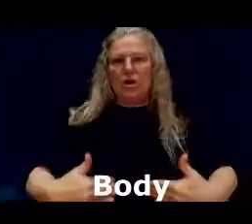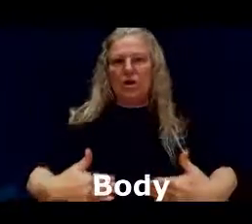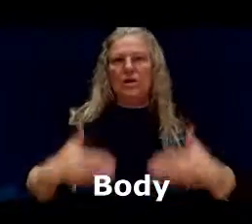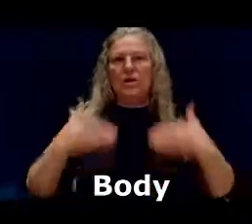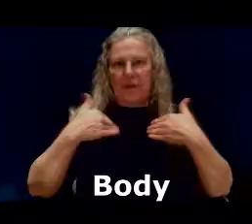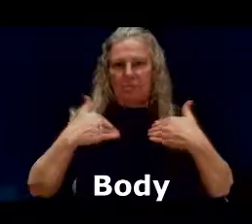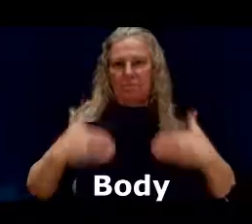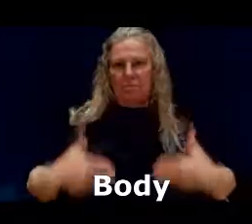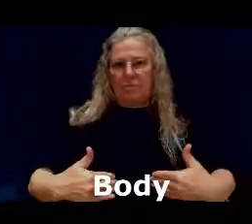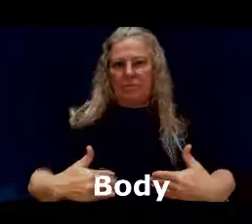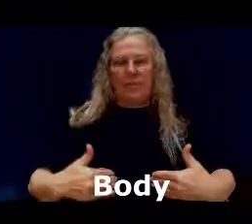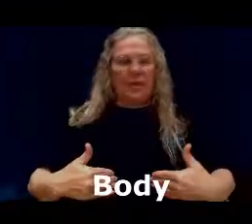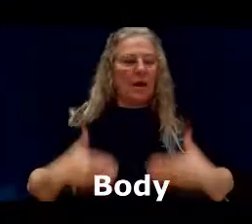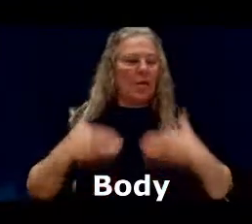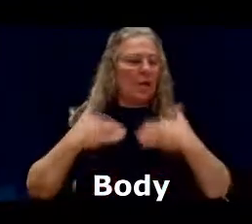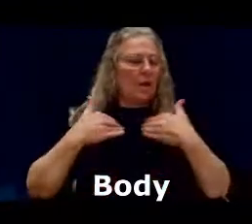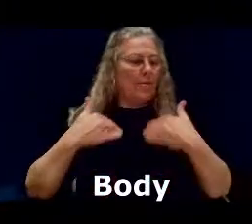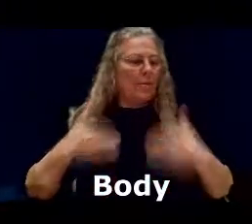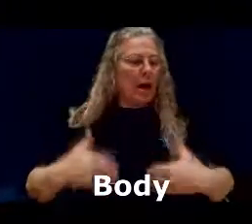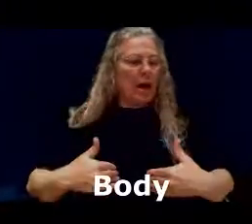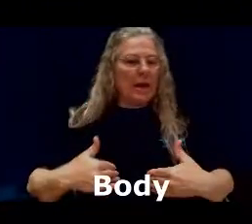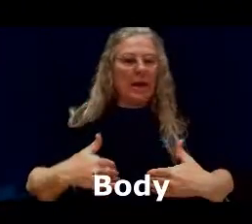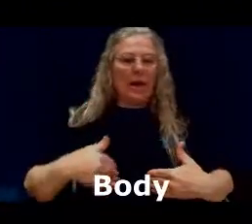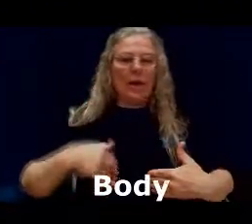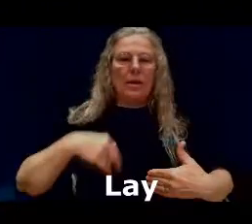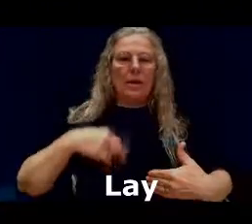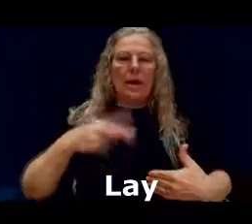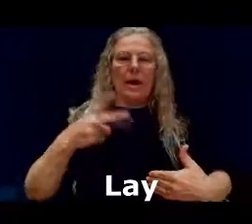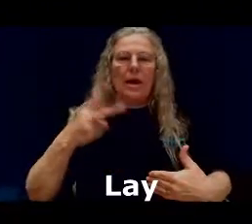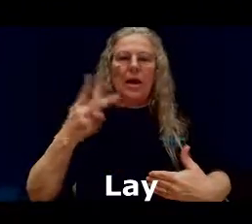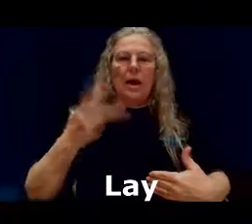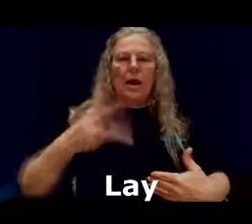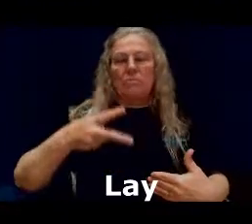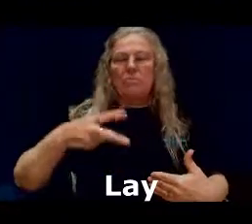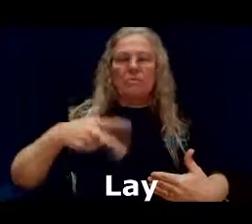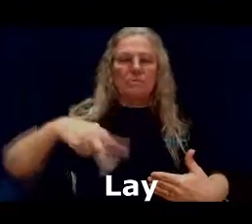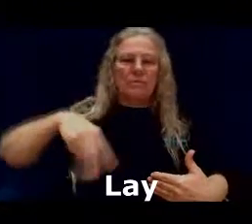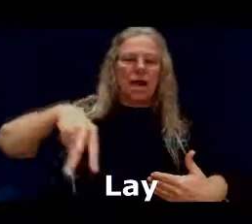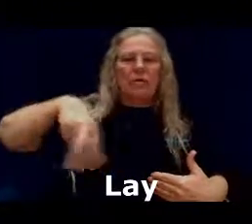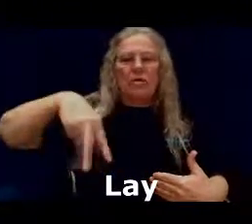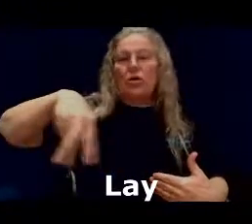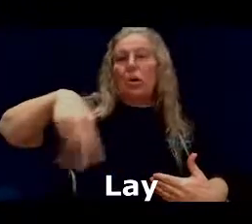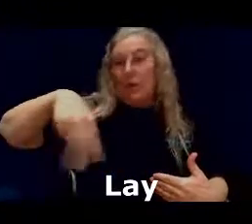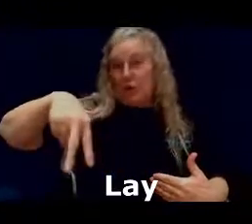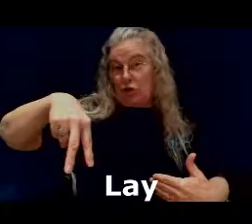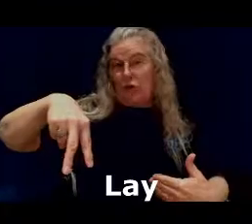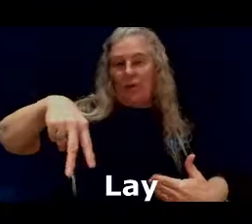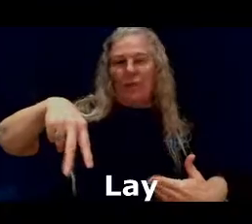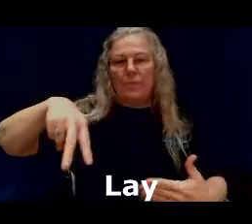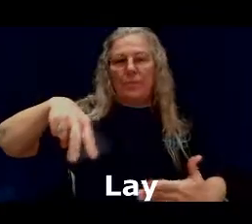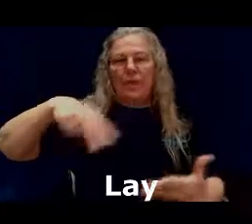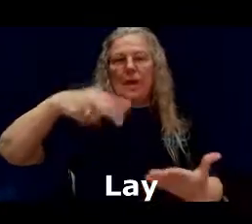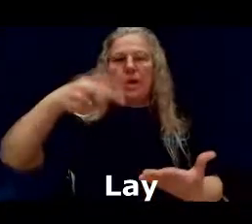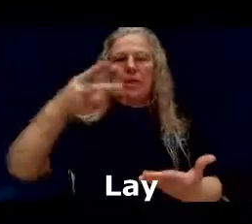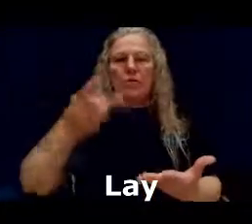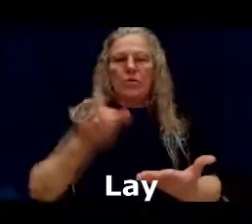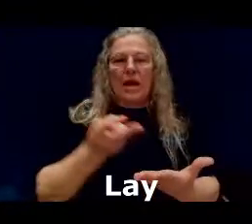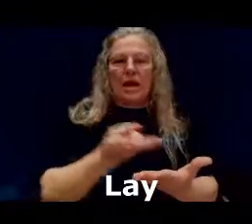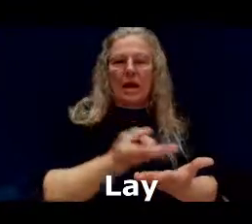chest area, up and down. Body, lay. And I always talk about Charlie. You take and